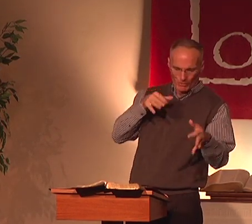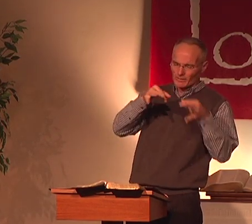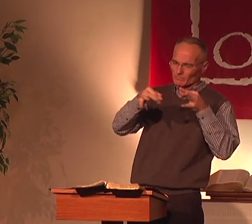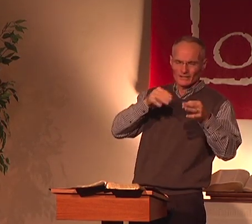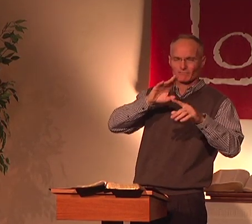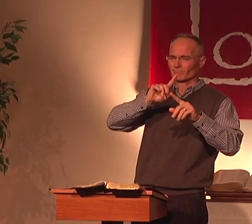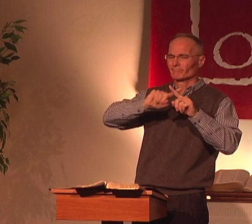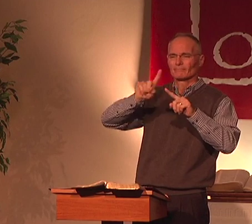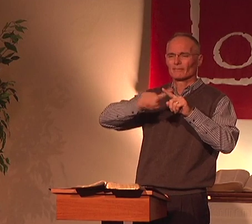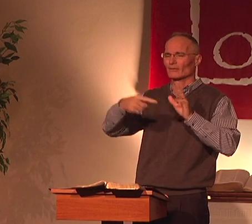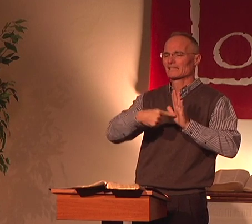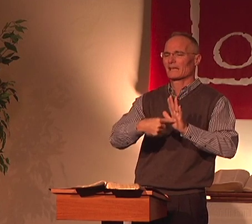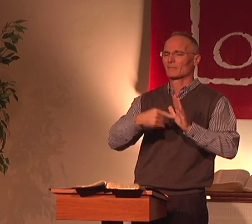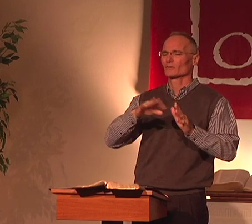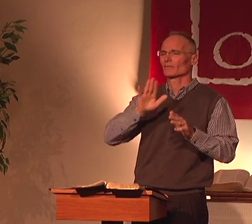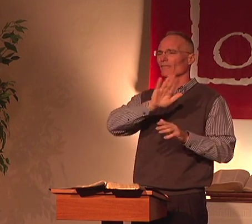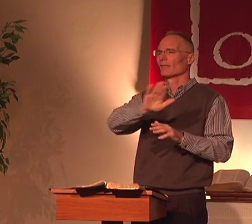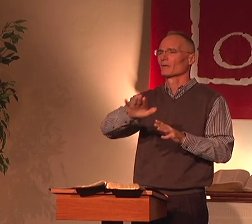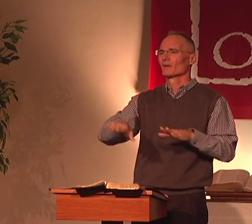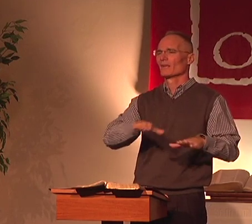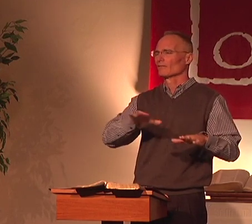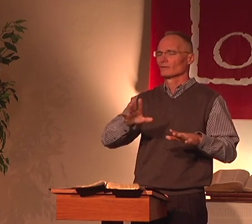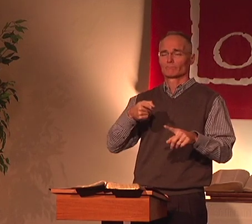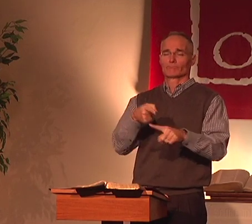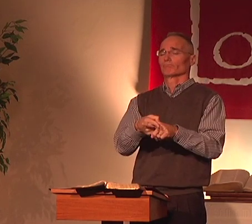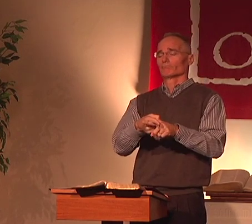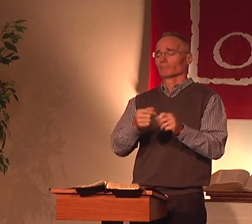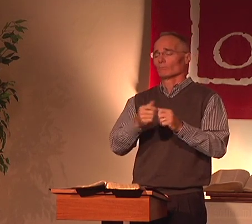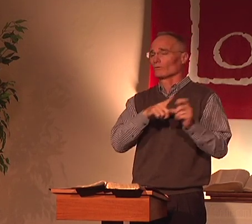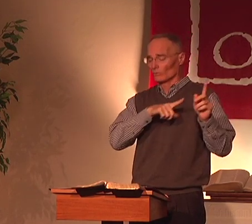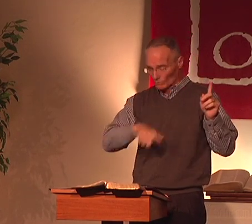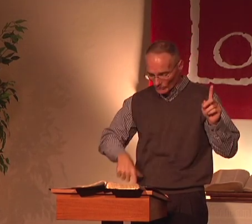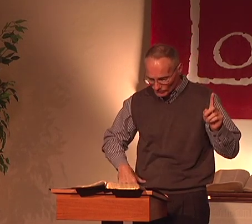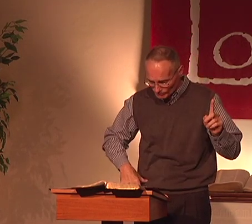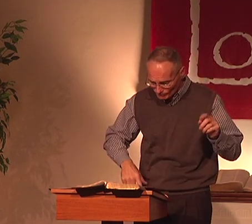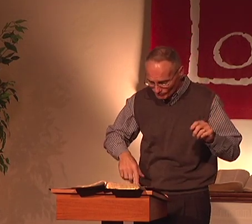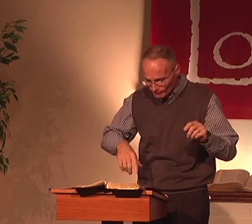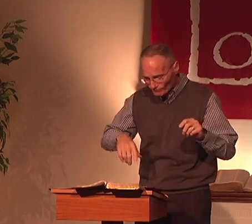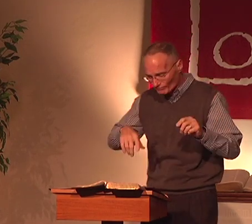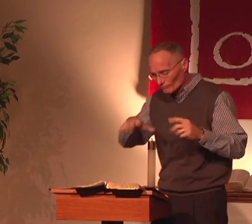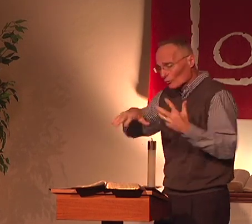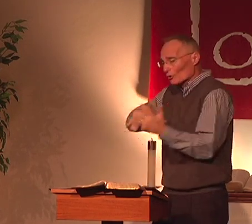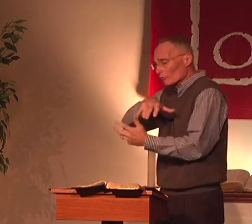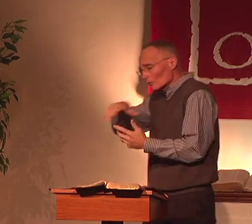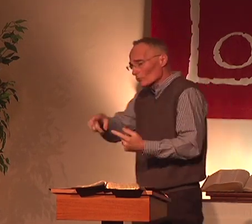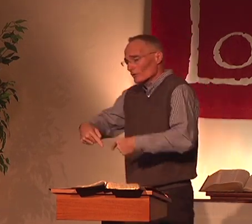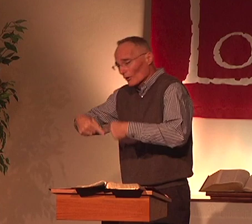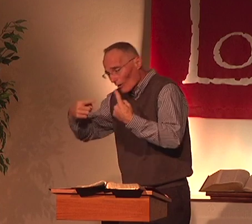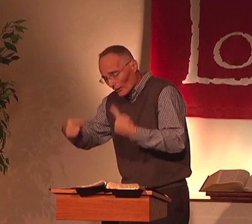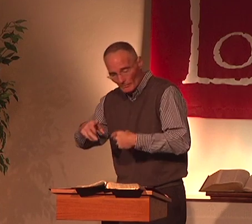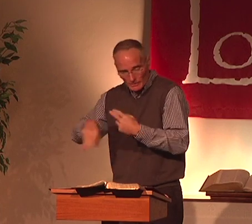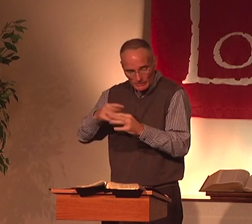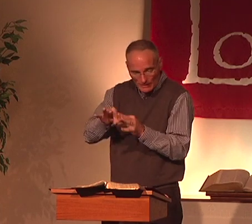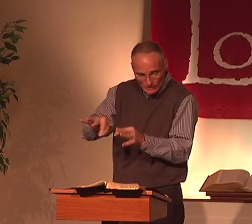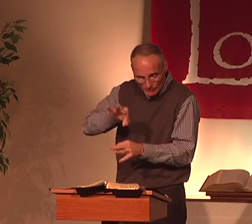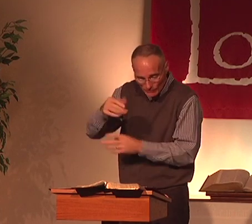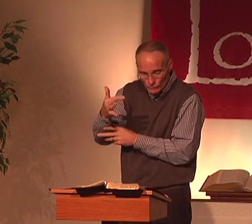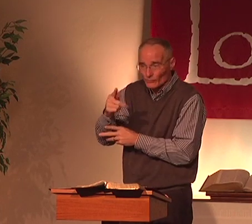Paul explains All those different things For example Their behaviors Were in conflict With the Lord There was confusion Arguments